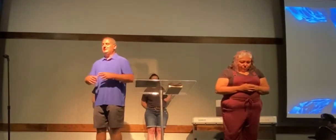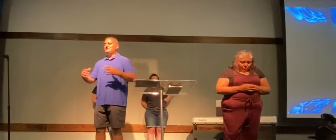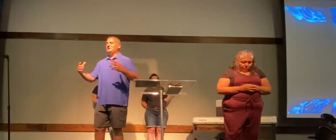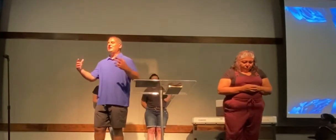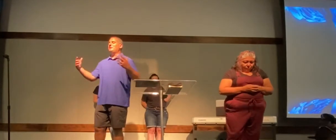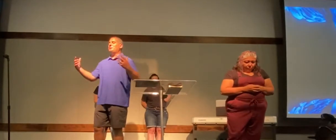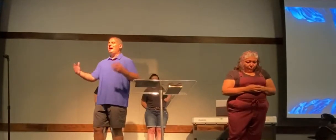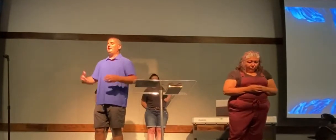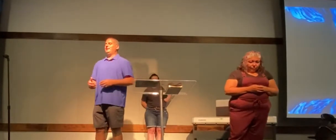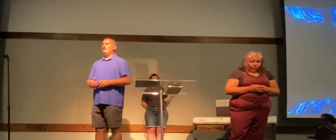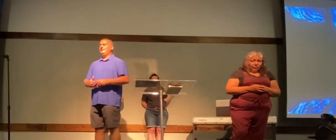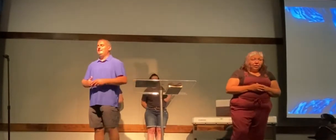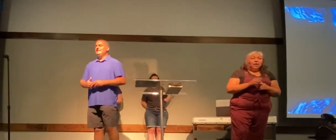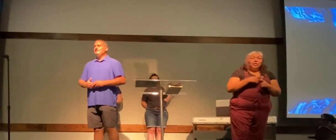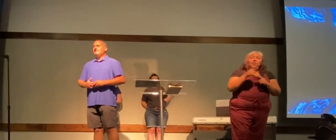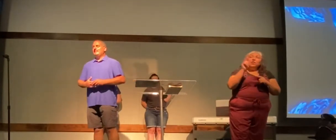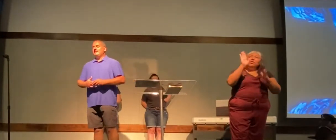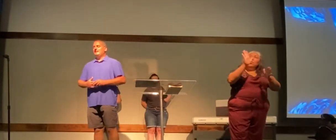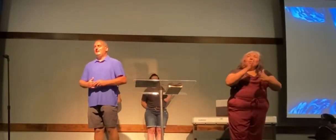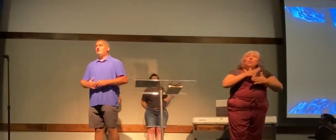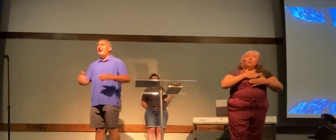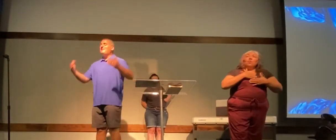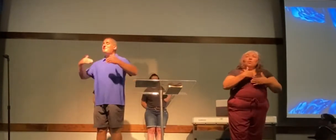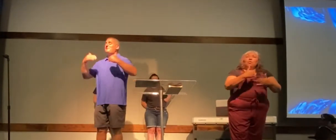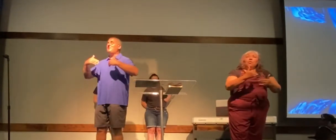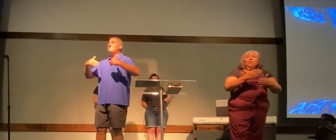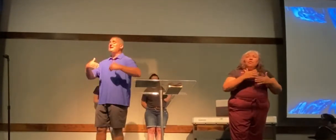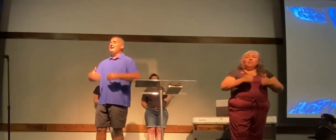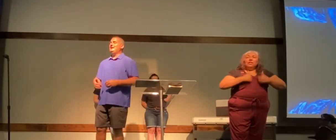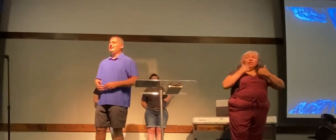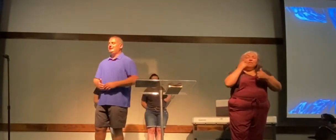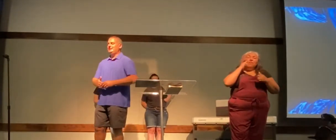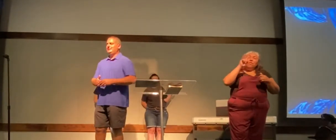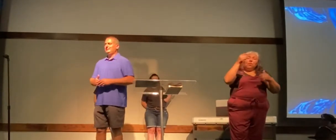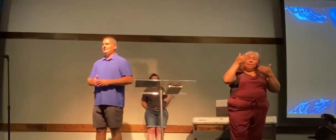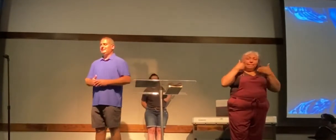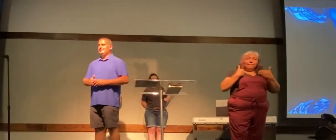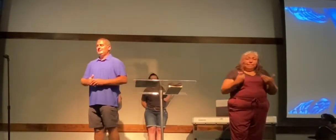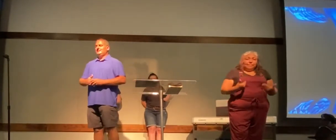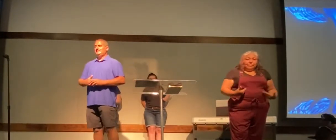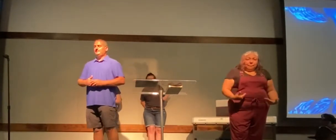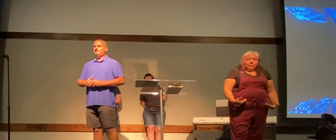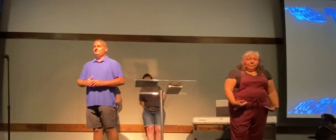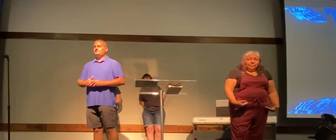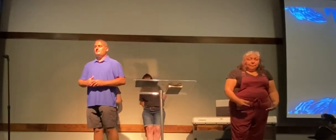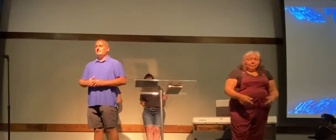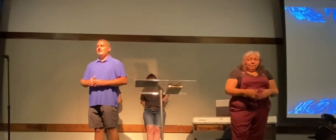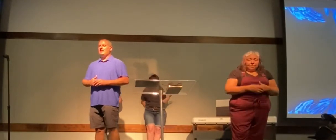And then you took another breath of life for me.